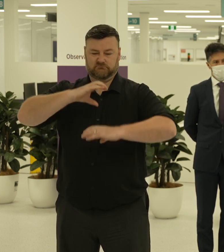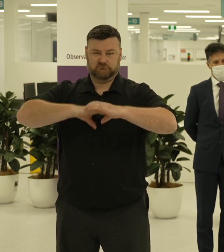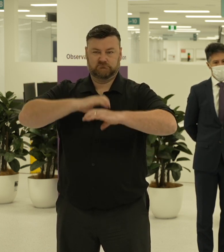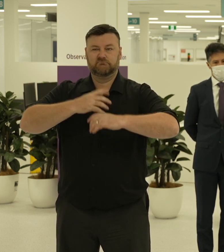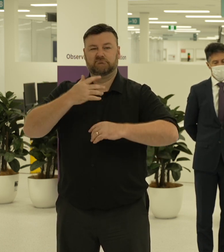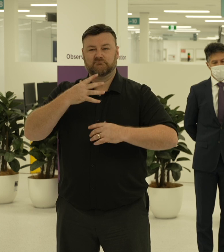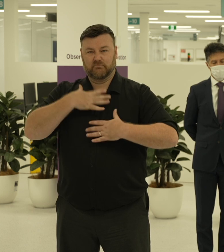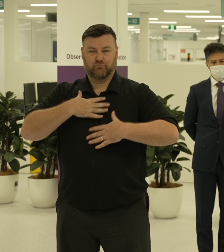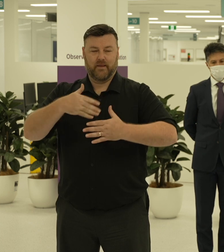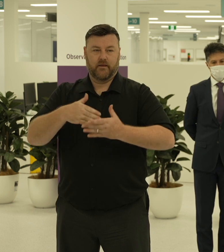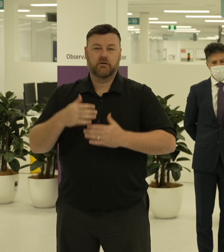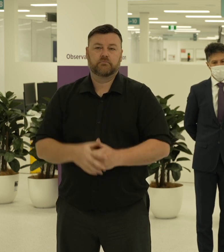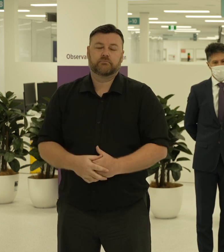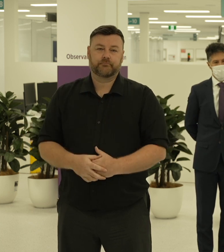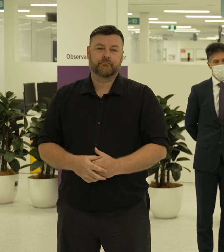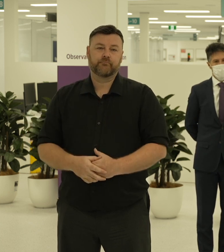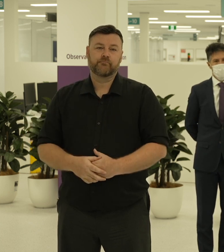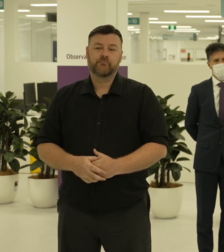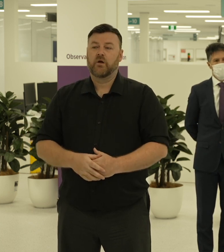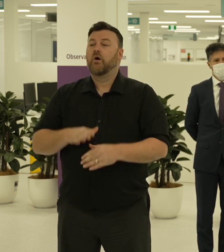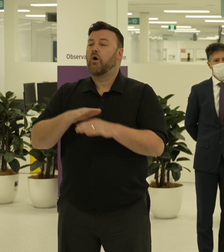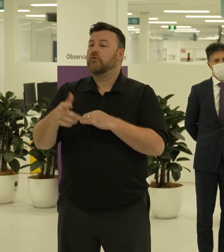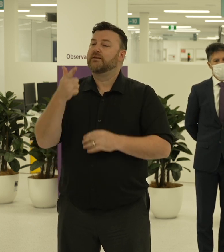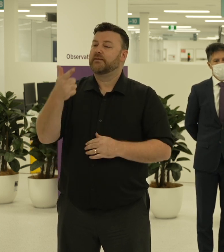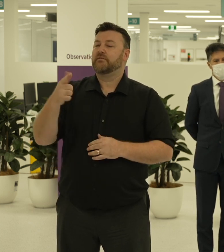7,893 positive test results returned, including